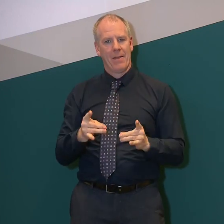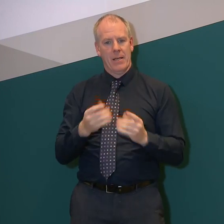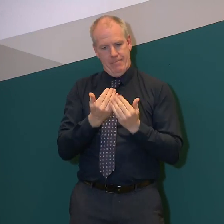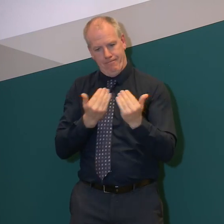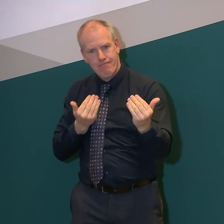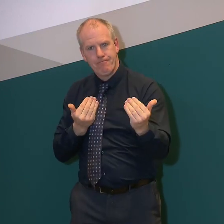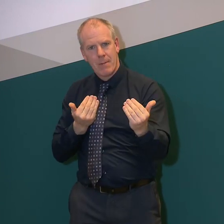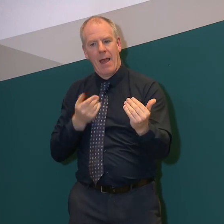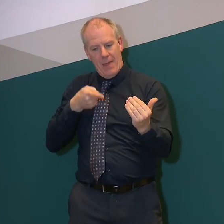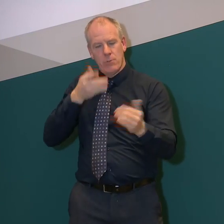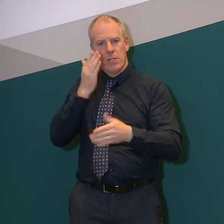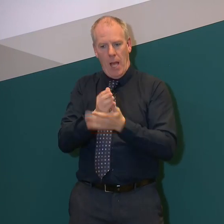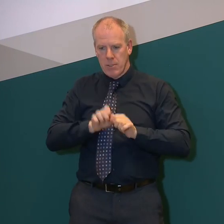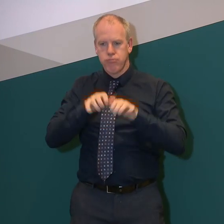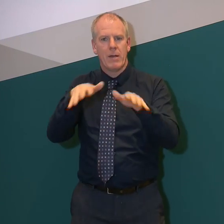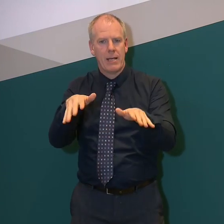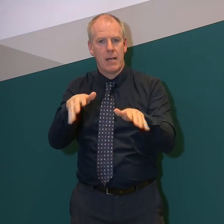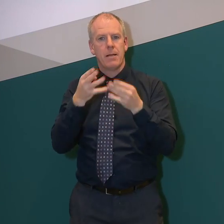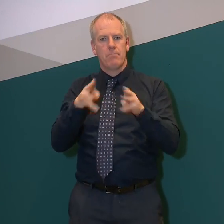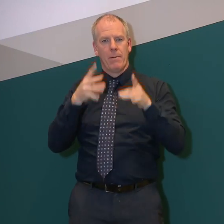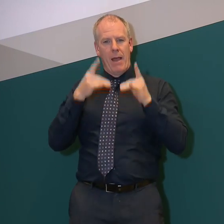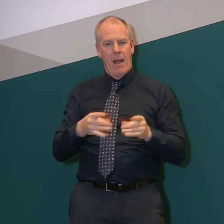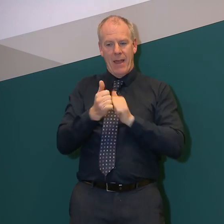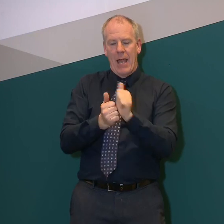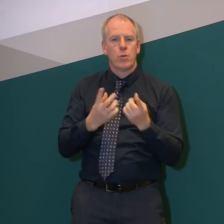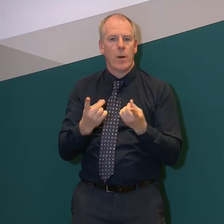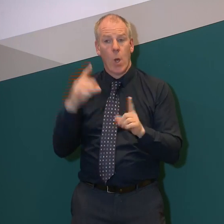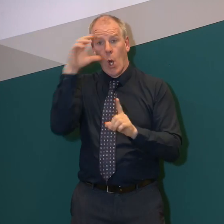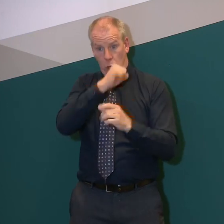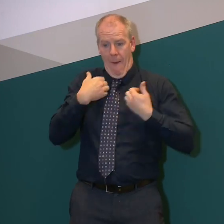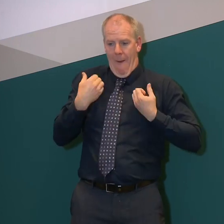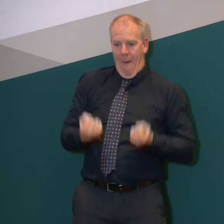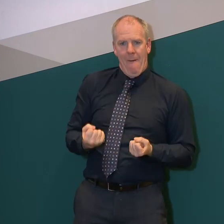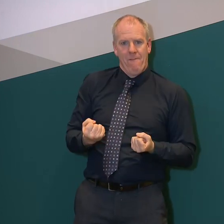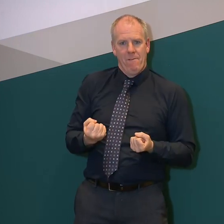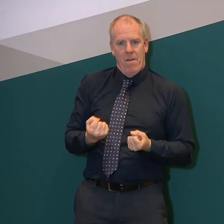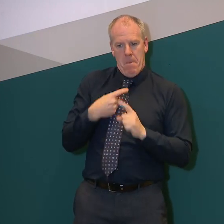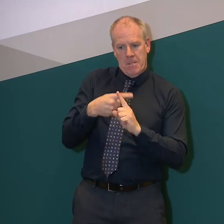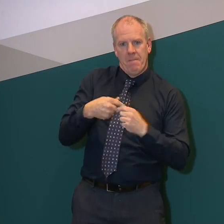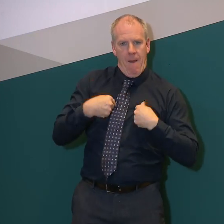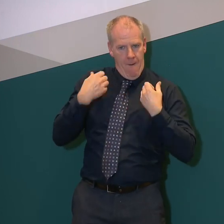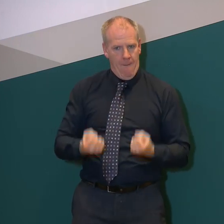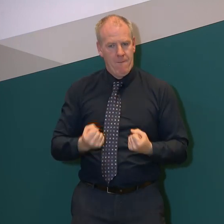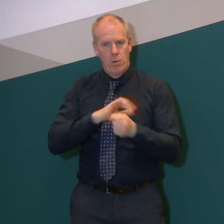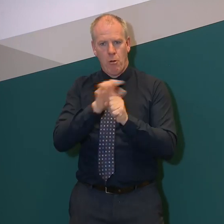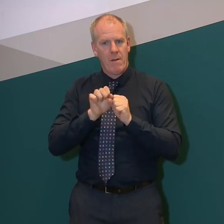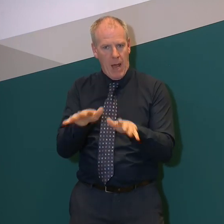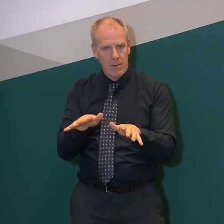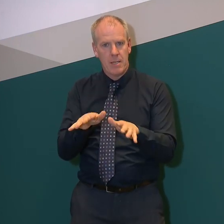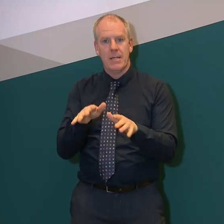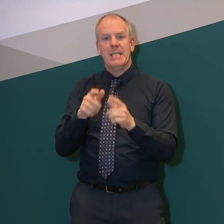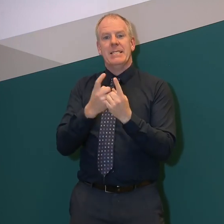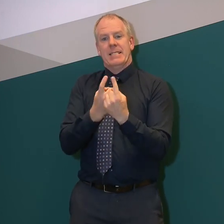spread. And the public health action in this case is to assume that you have the illness, to isolate yourself for 14 days, and